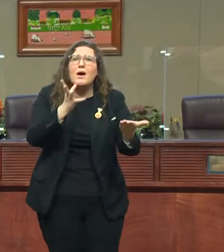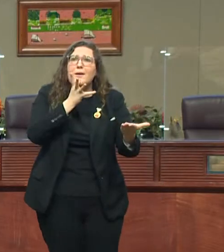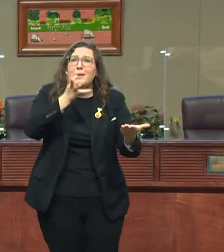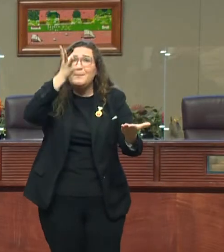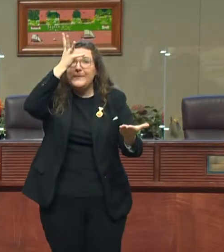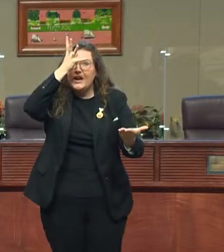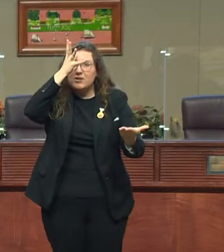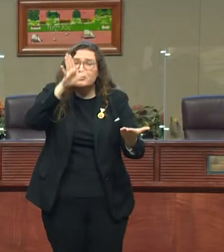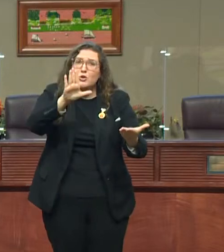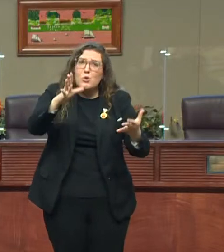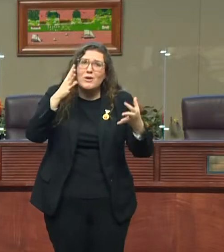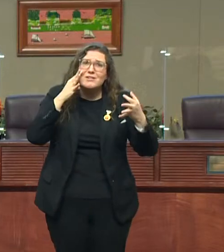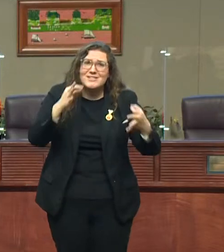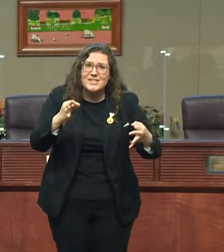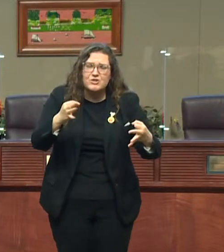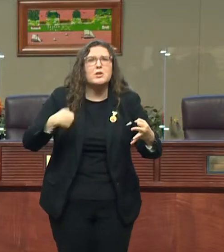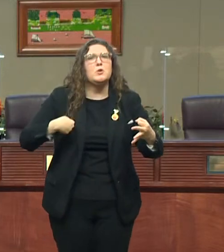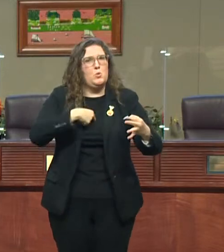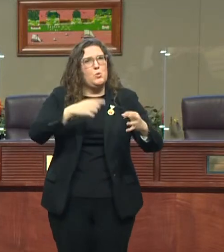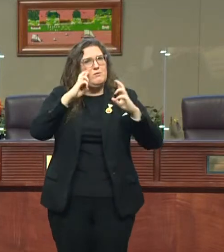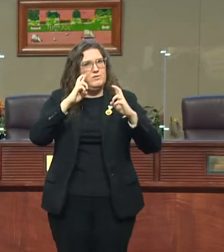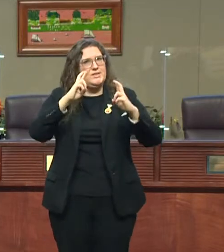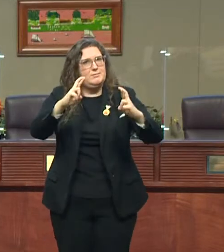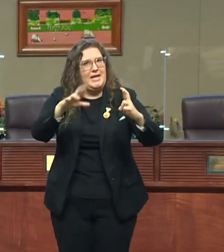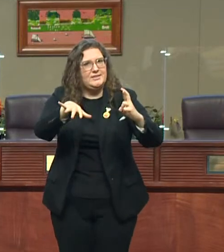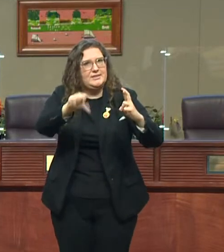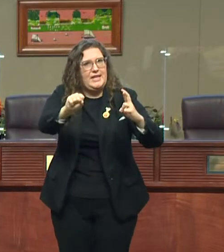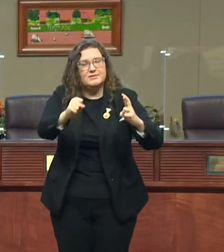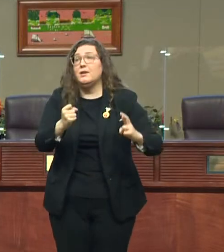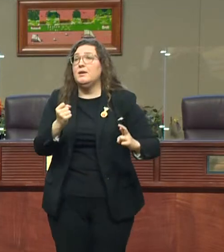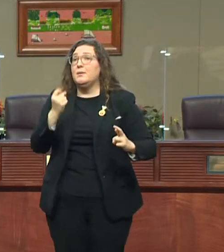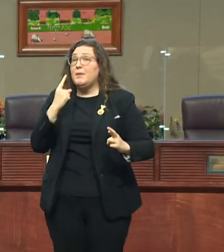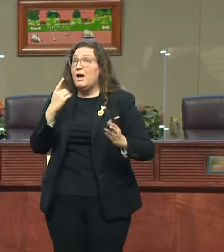their children at home, but strongly